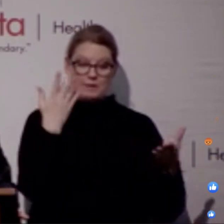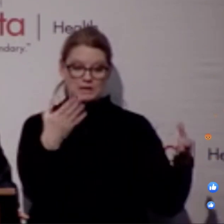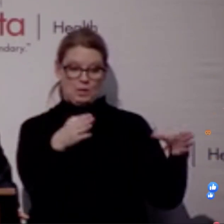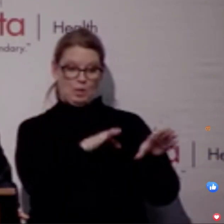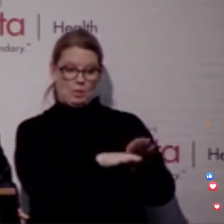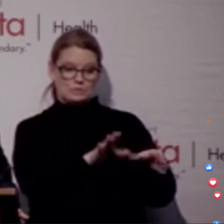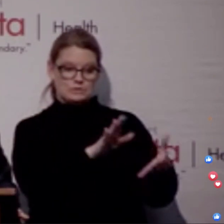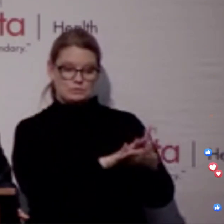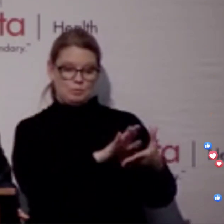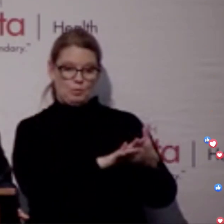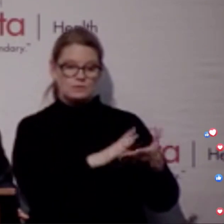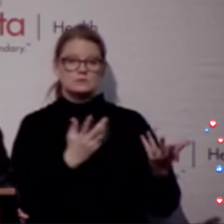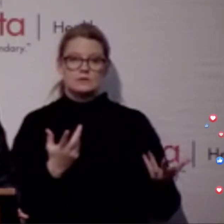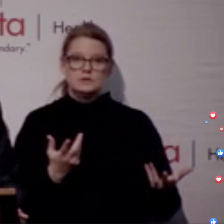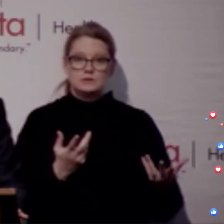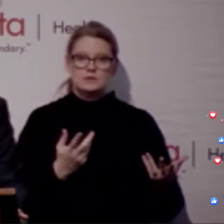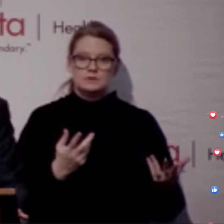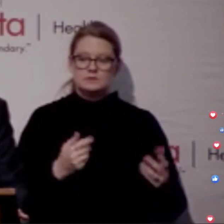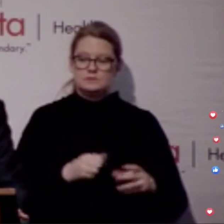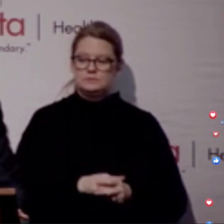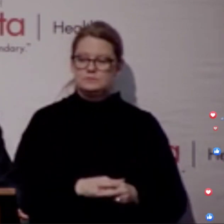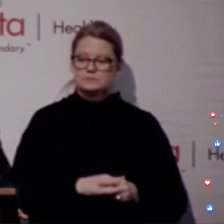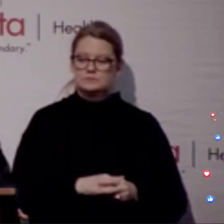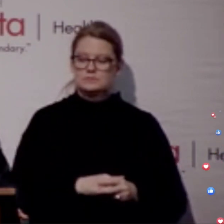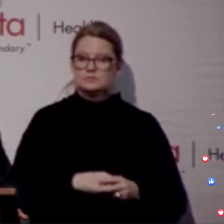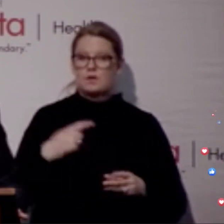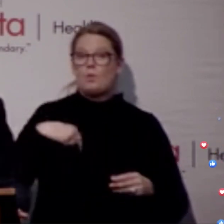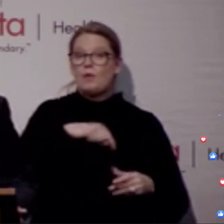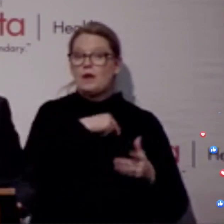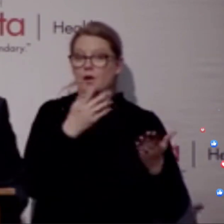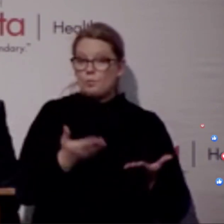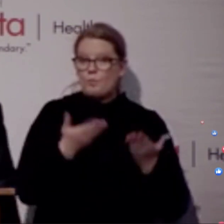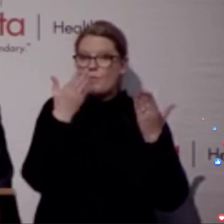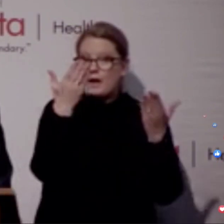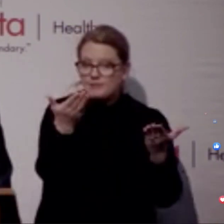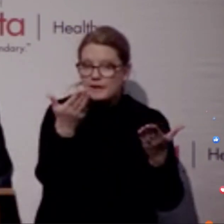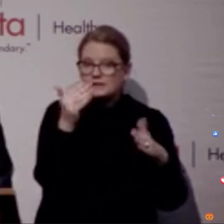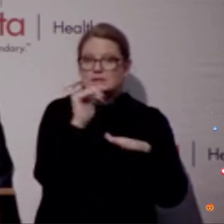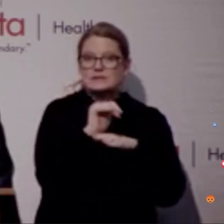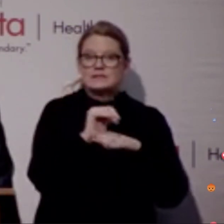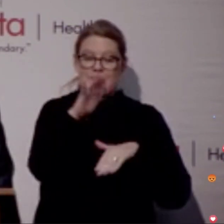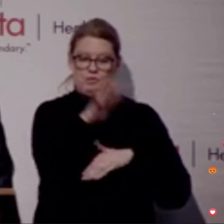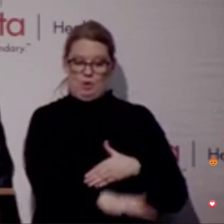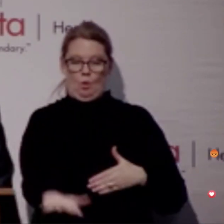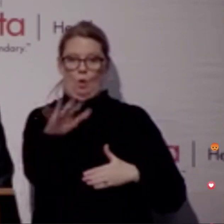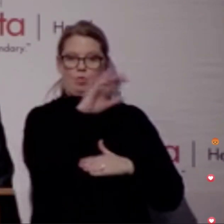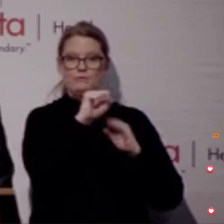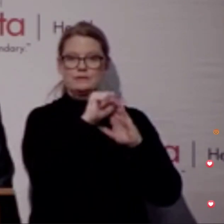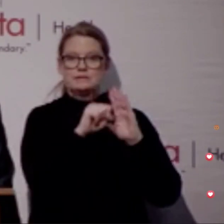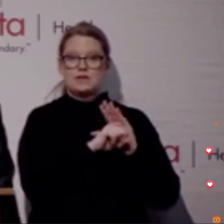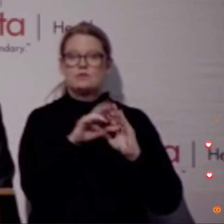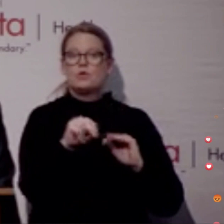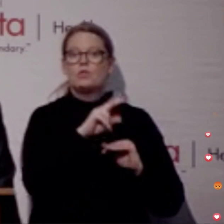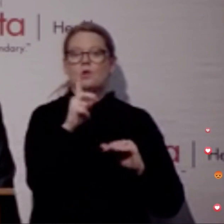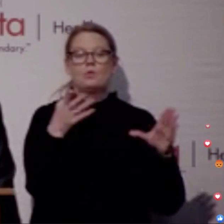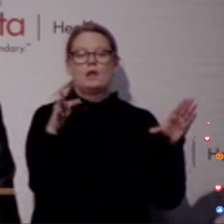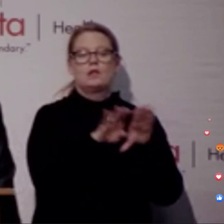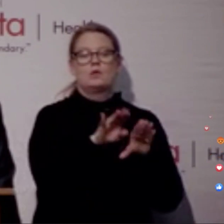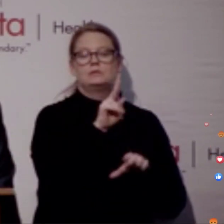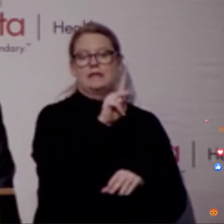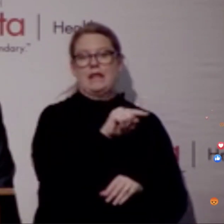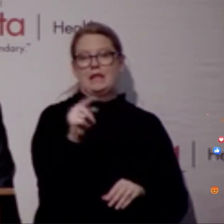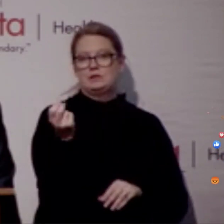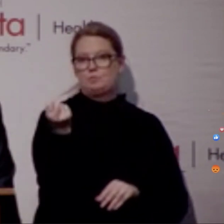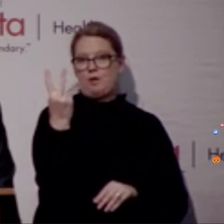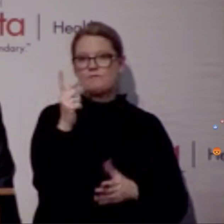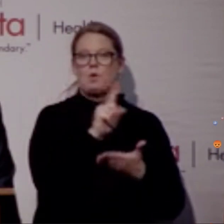schools, but we're making a recommendation tonight that statewide we close the K-12 schools for